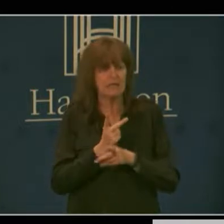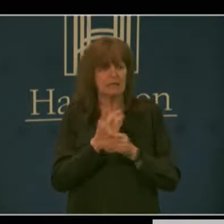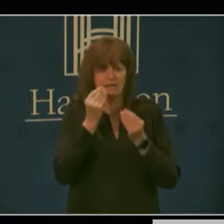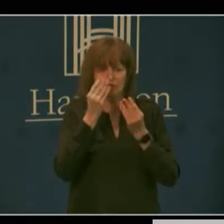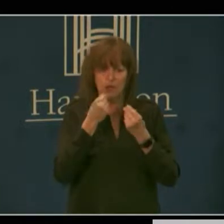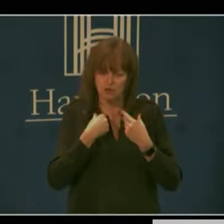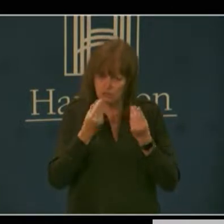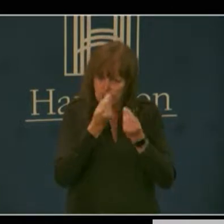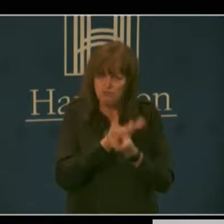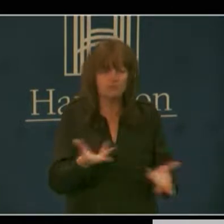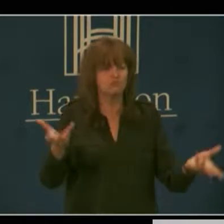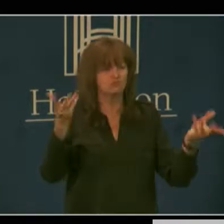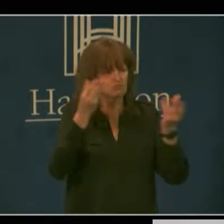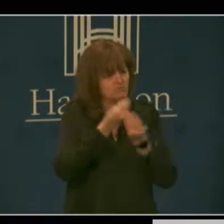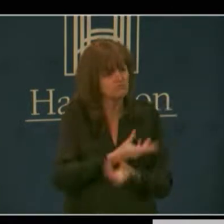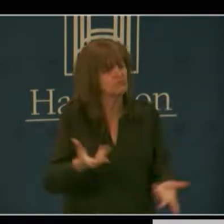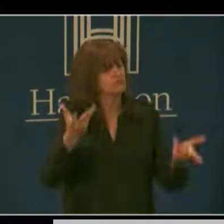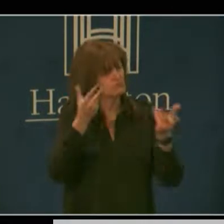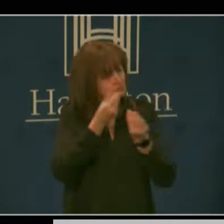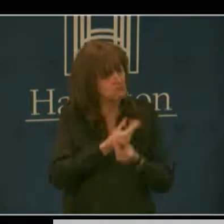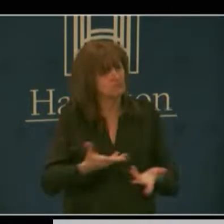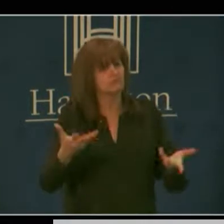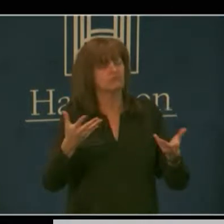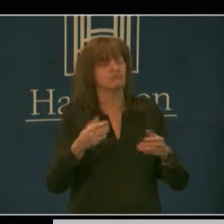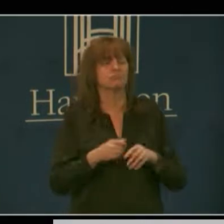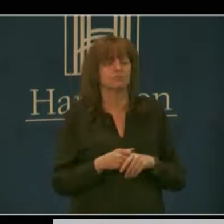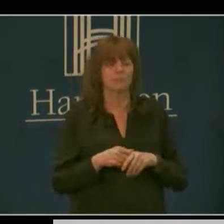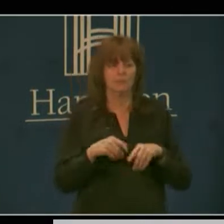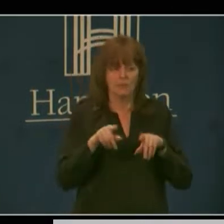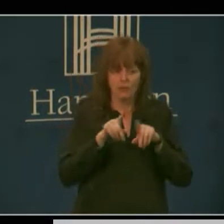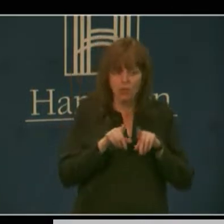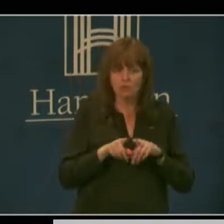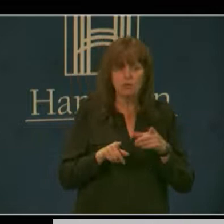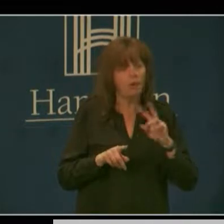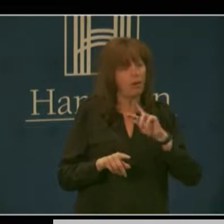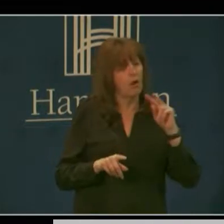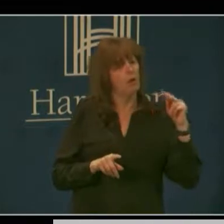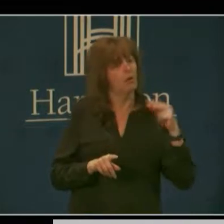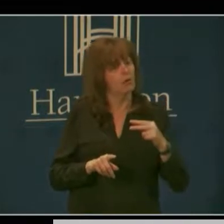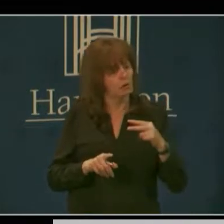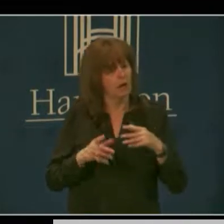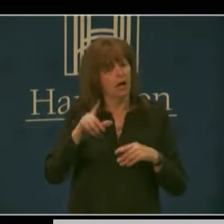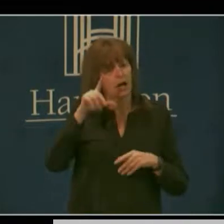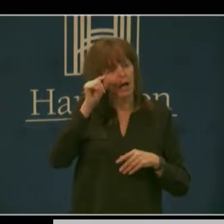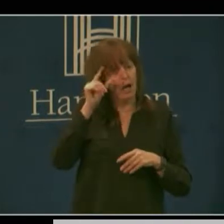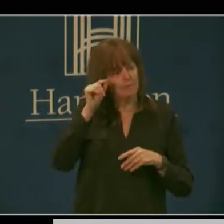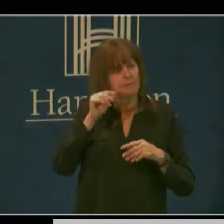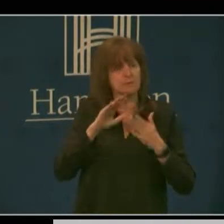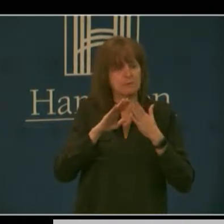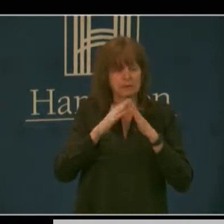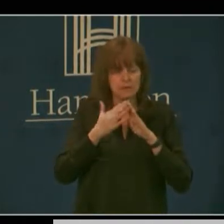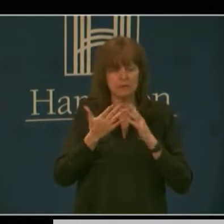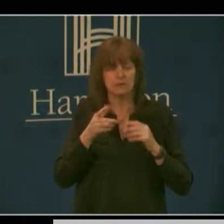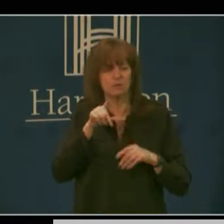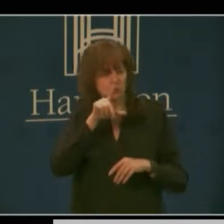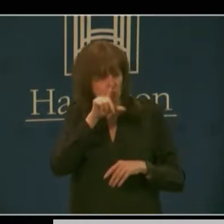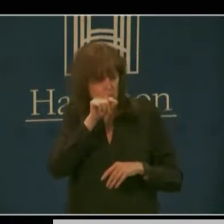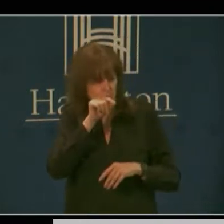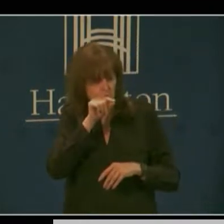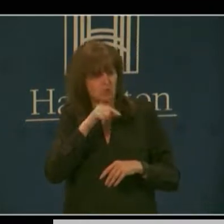information. And of course, you can also go to @cityofhamilton on the tweet world. And of course, you can go to